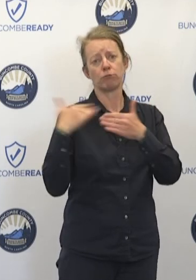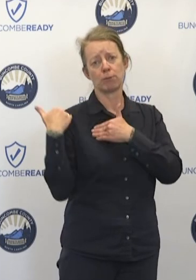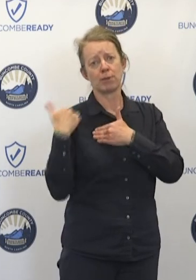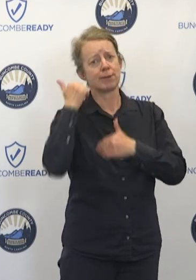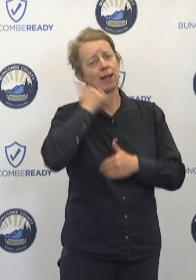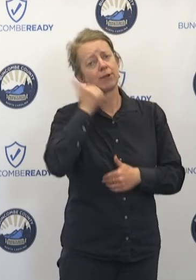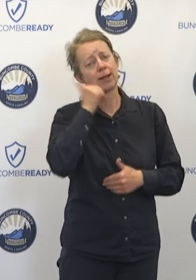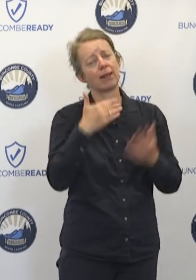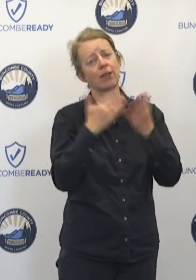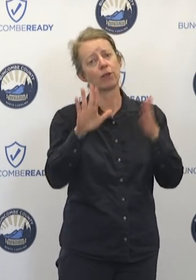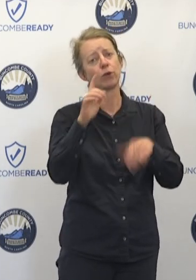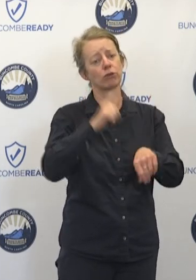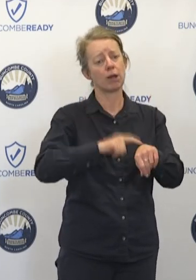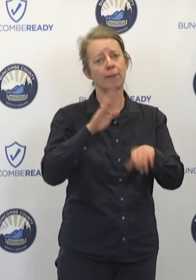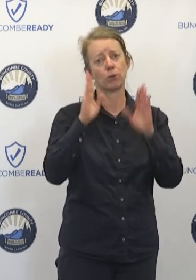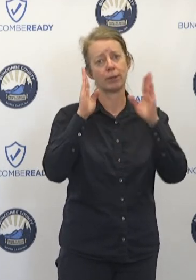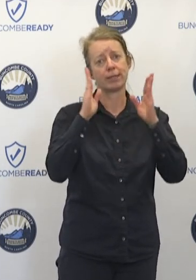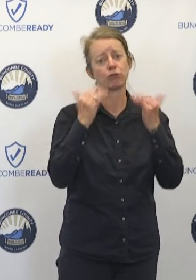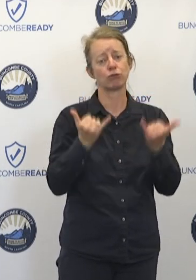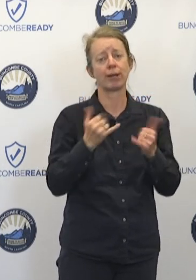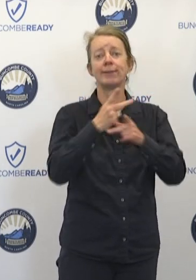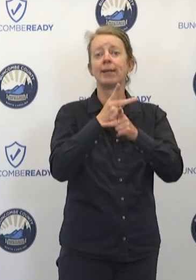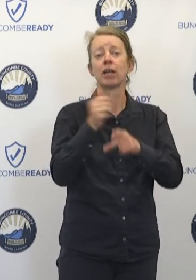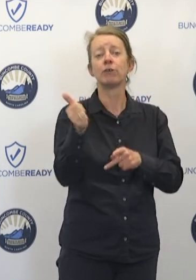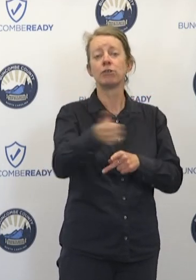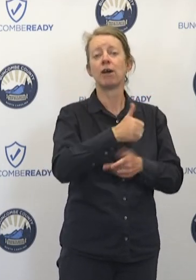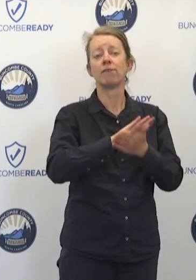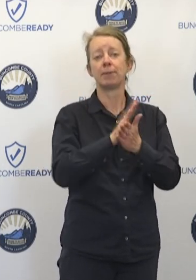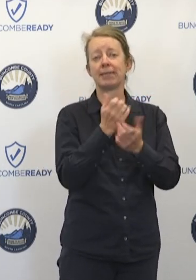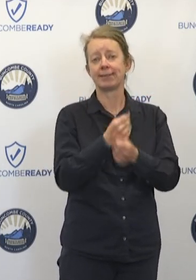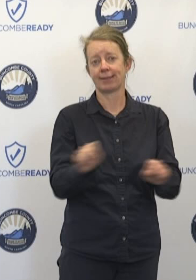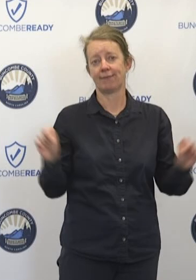you so much for your time and attention. Take care and be safe.